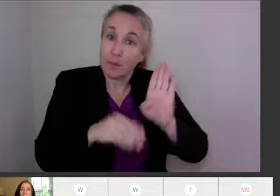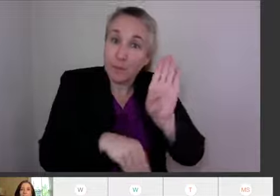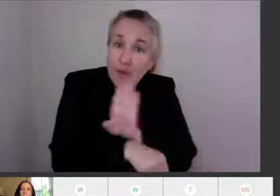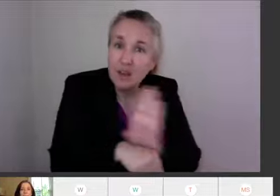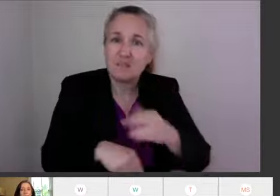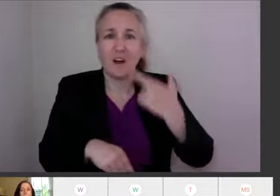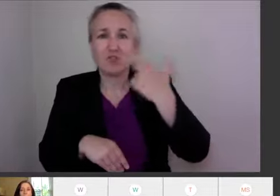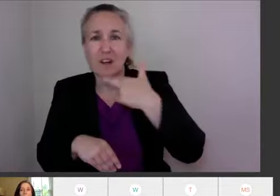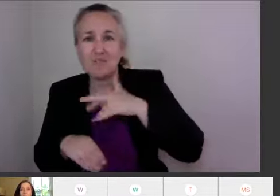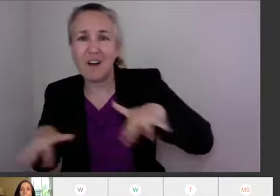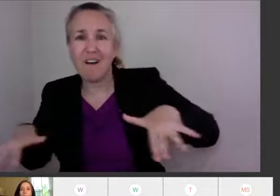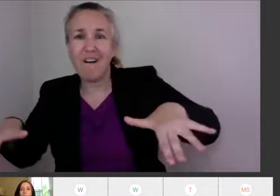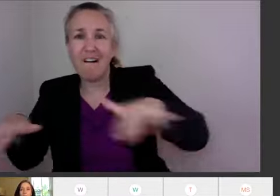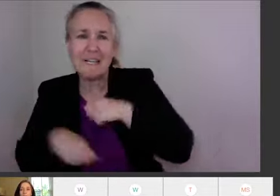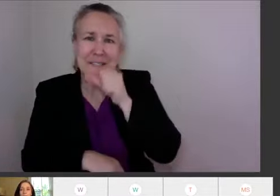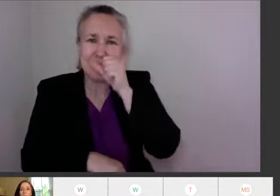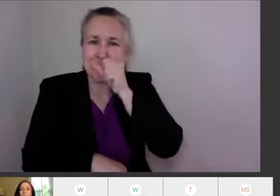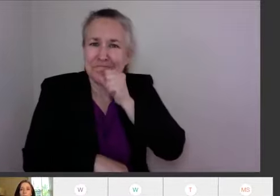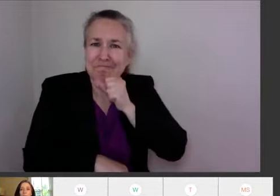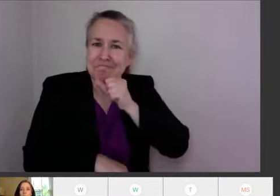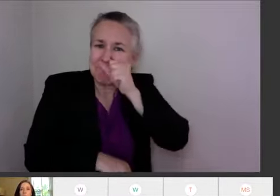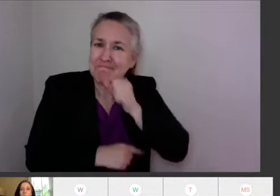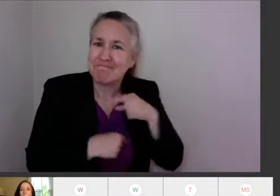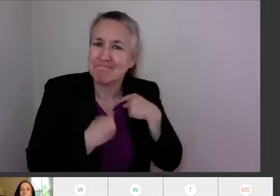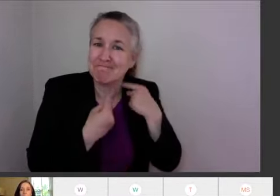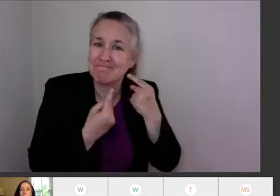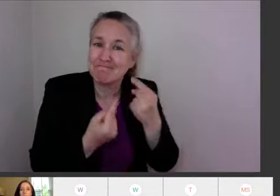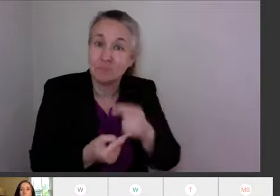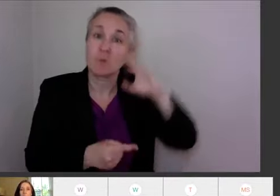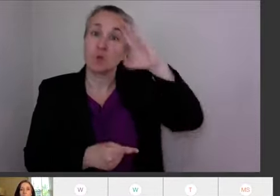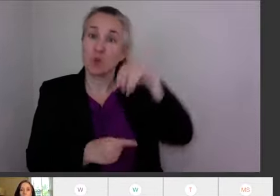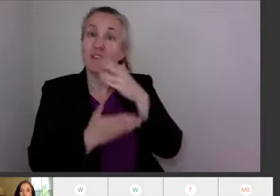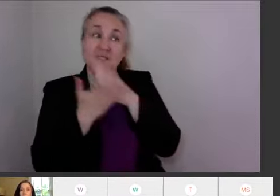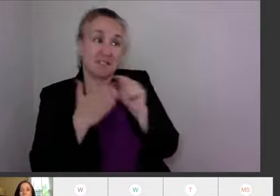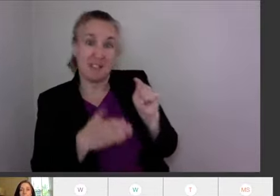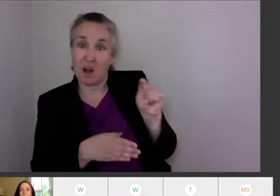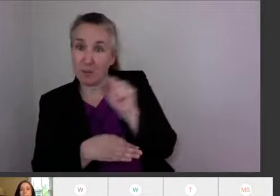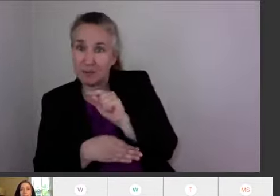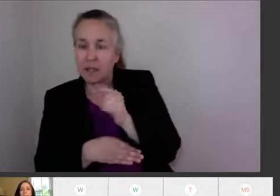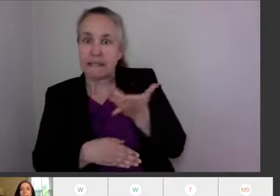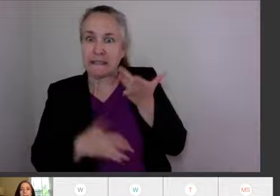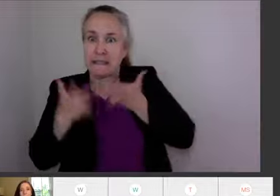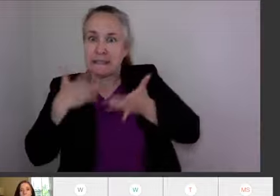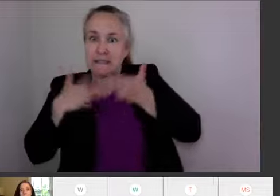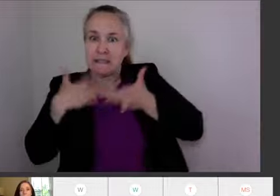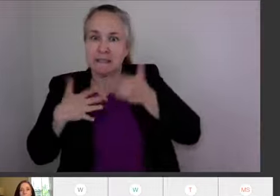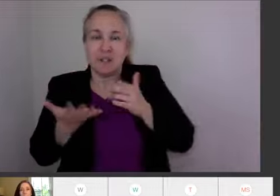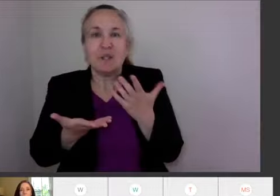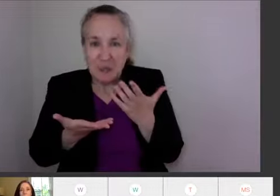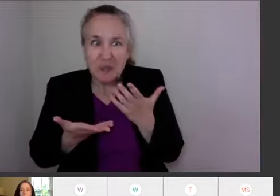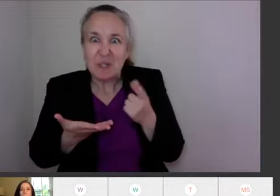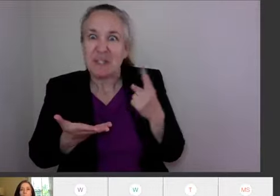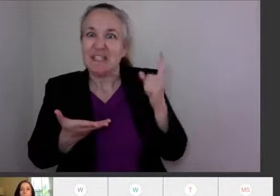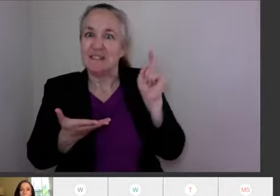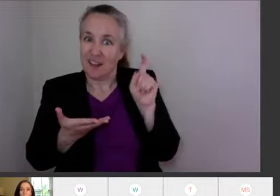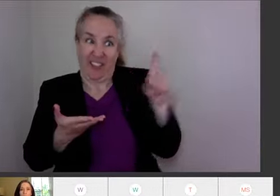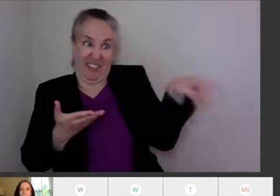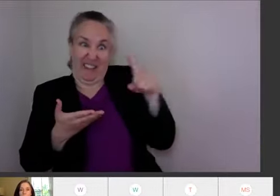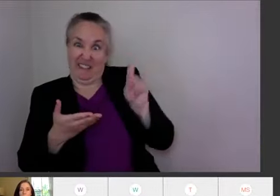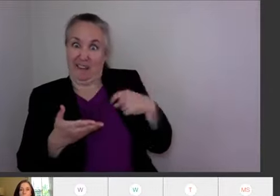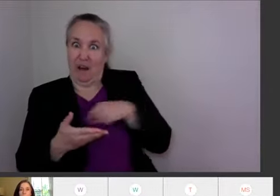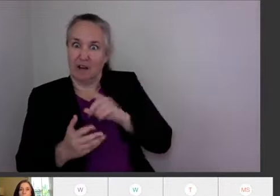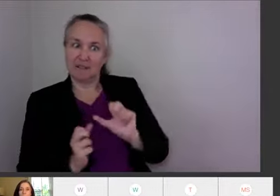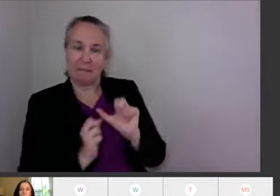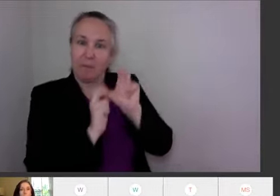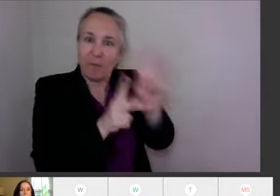restaurants, they've been hanging in there, some of them, you know, barely. And they need us to come back and patronize